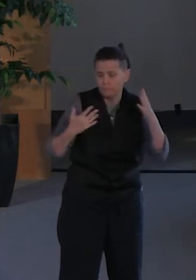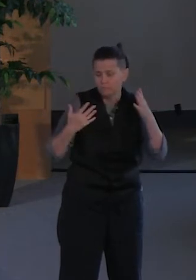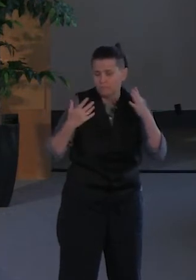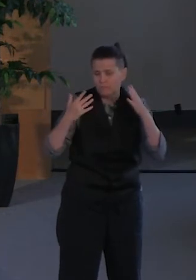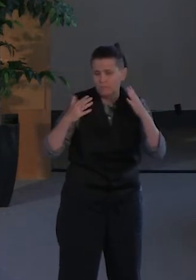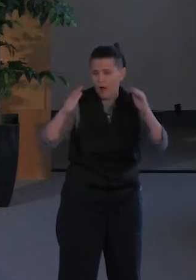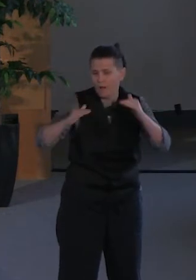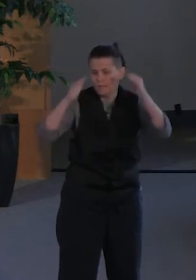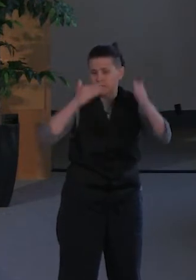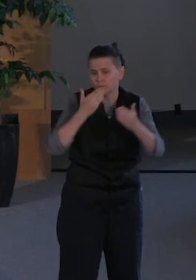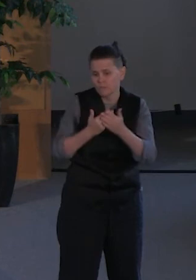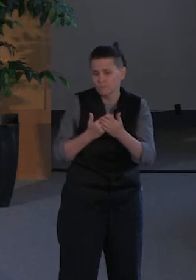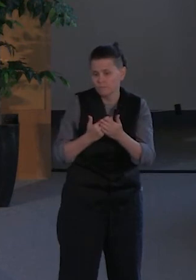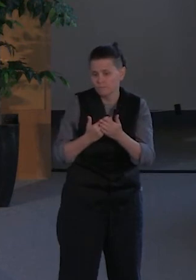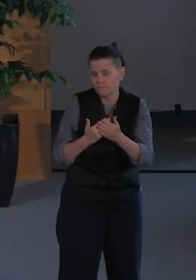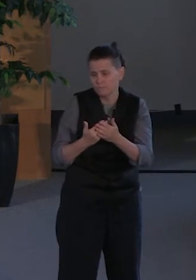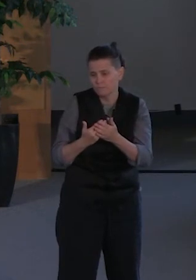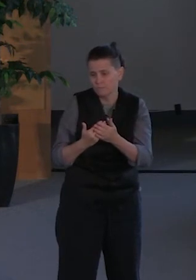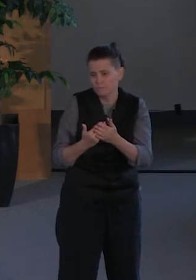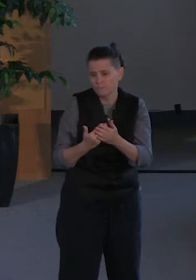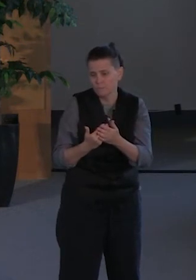And allow